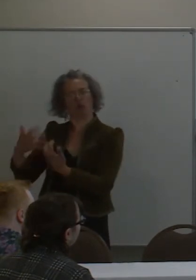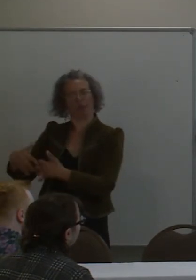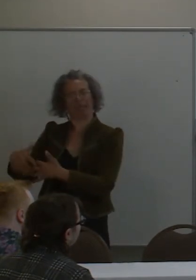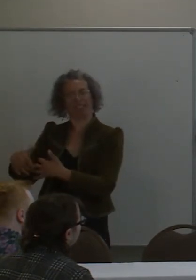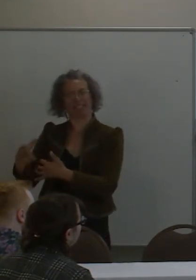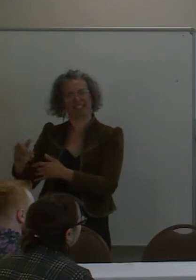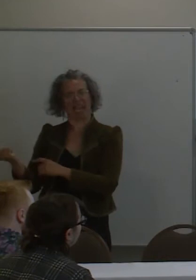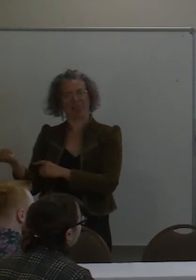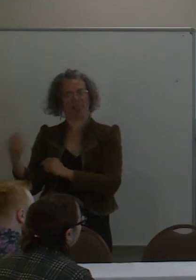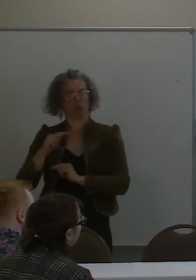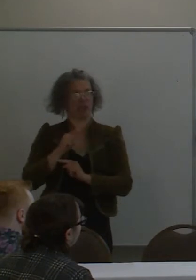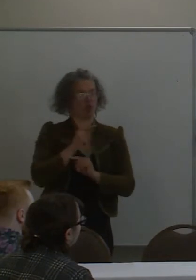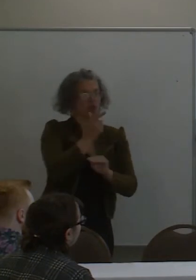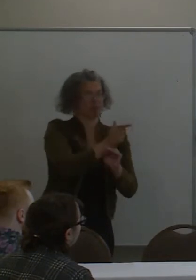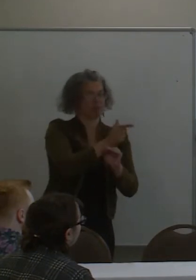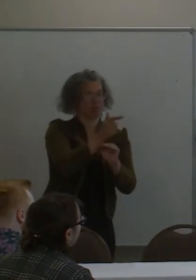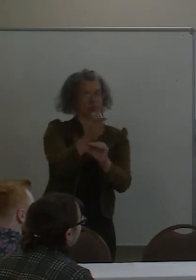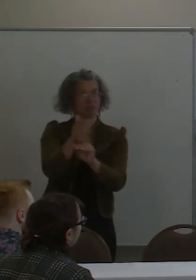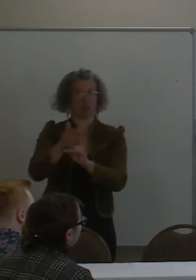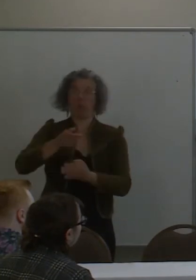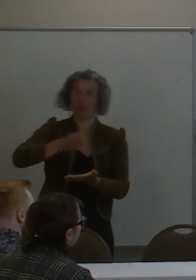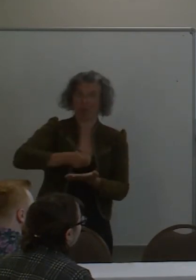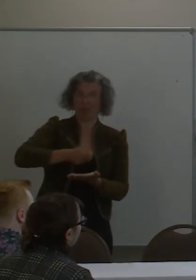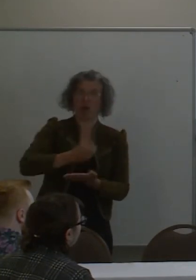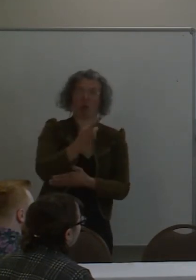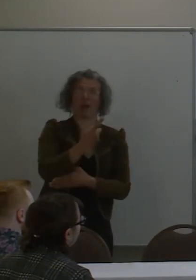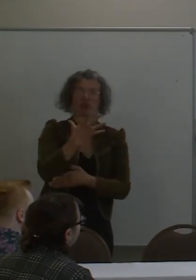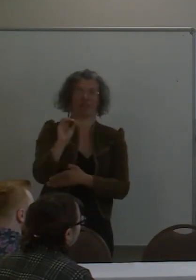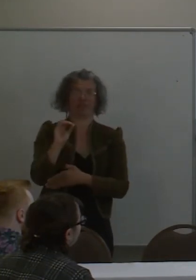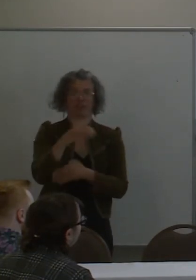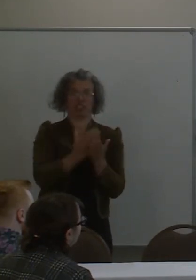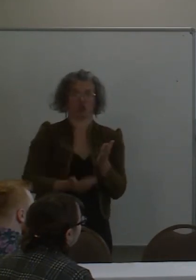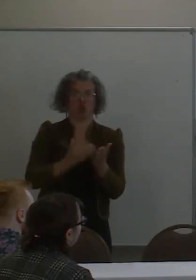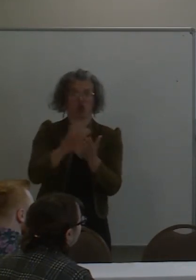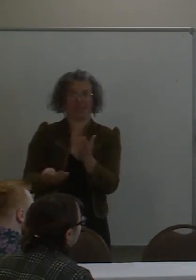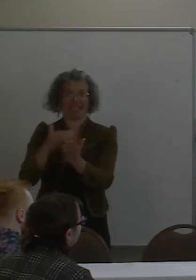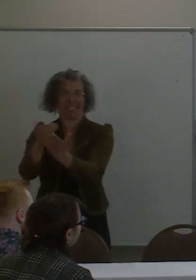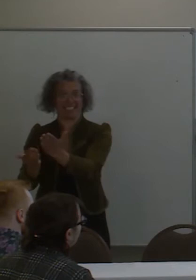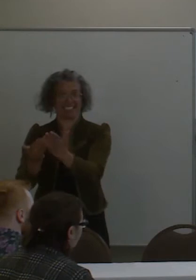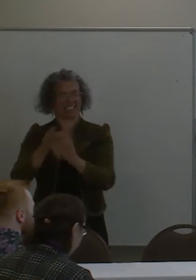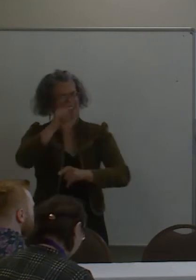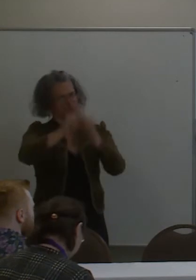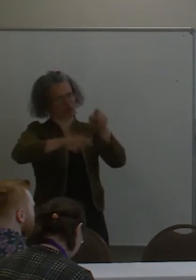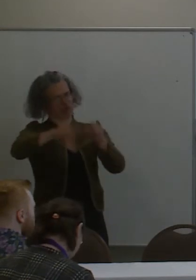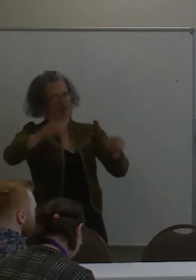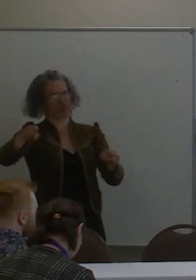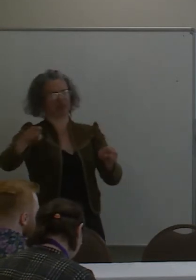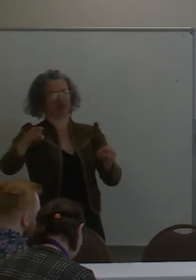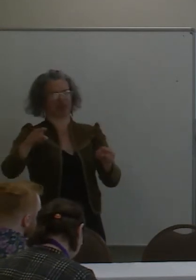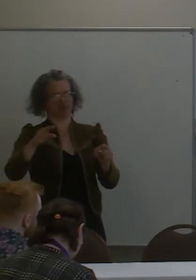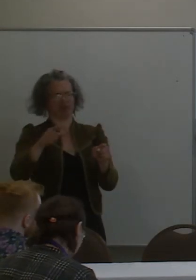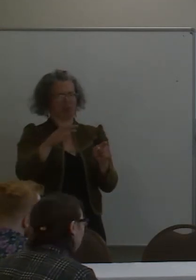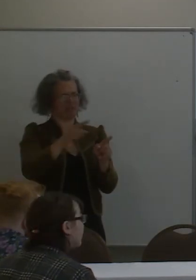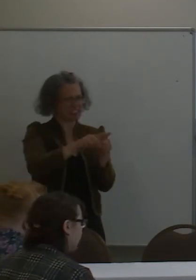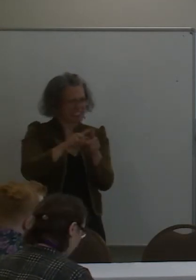stories, at least 150, from all over the city, and try to be as diverse as, in your inclusion of different communities